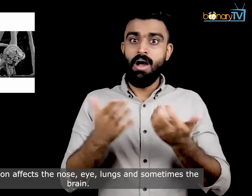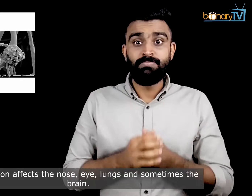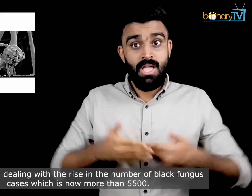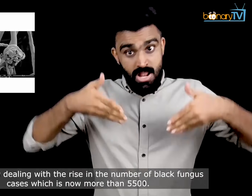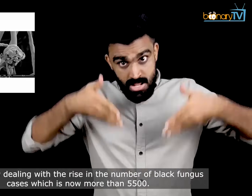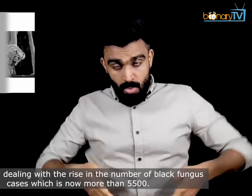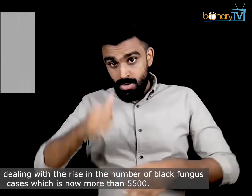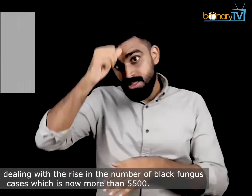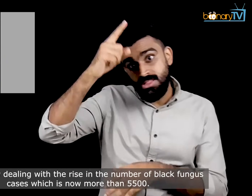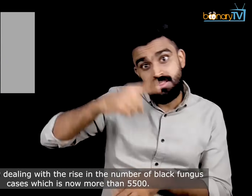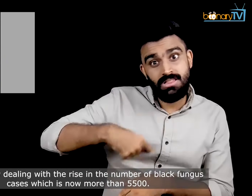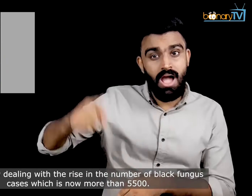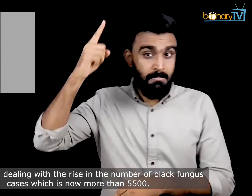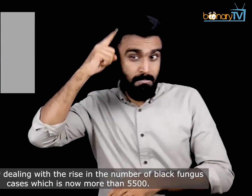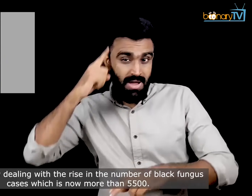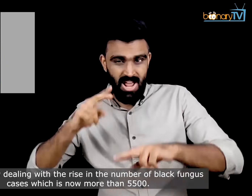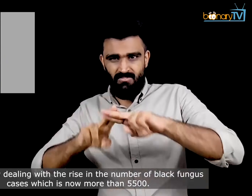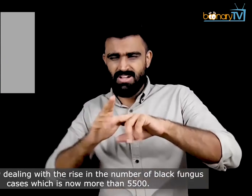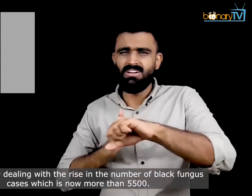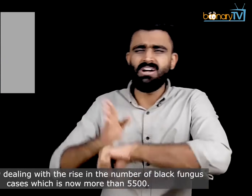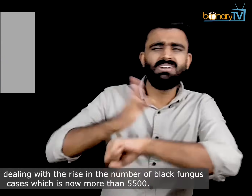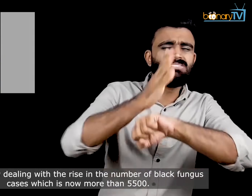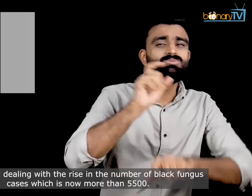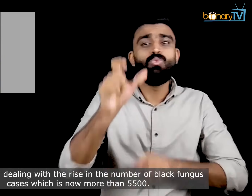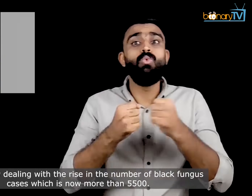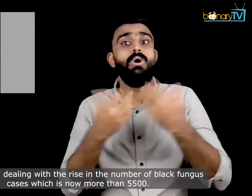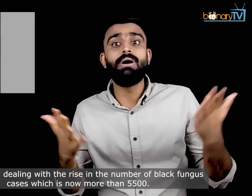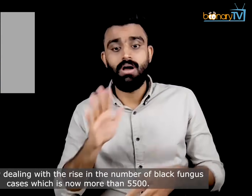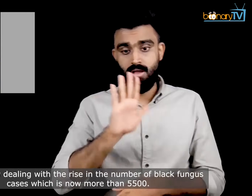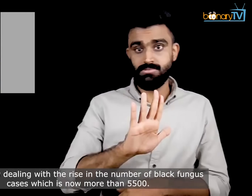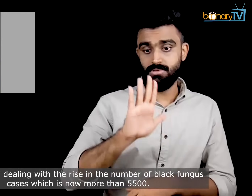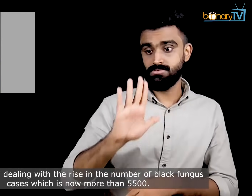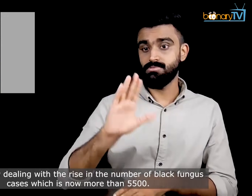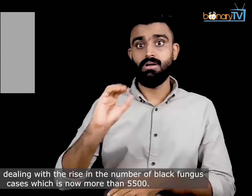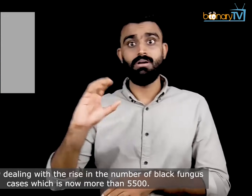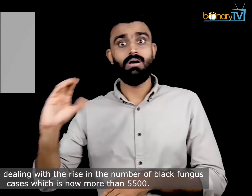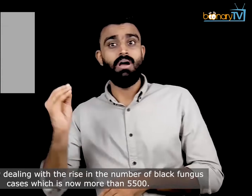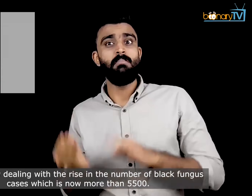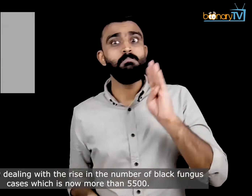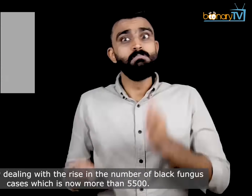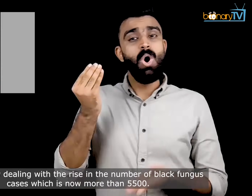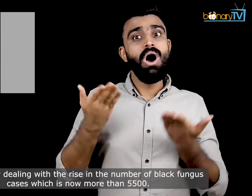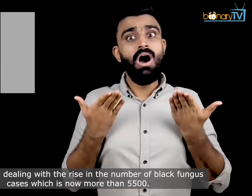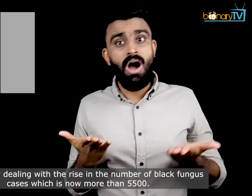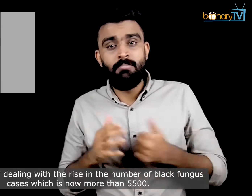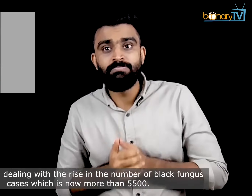India is now dealing with the rise in the number of black fungus cases which is now more than 5